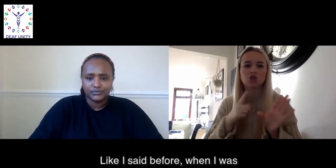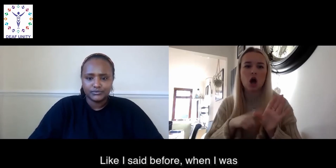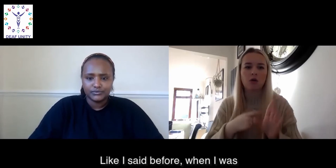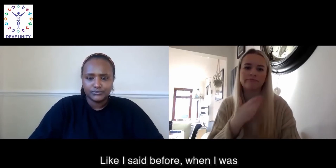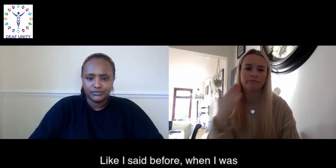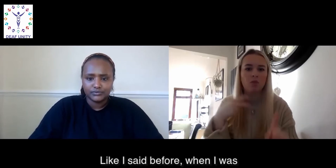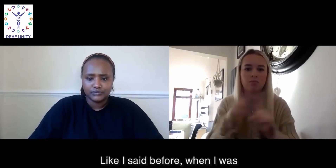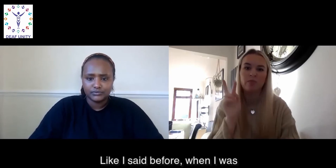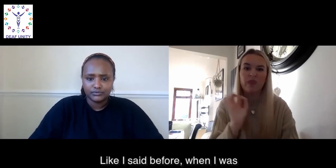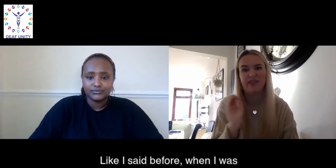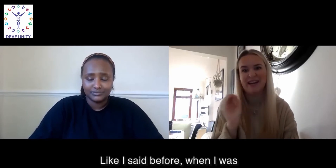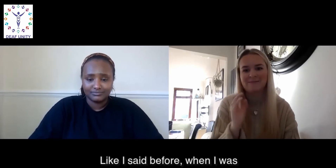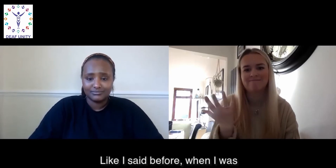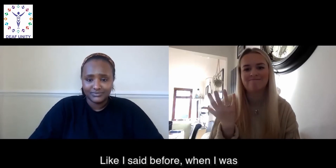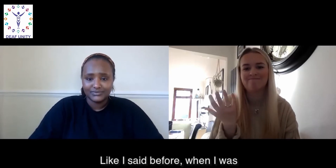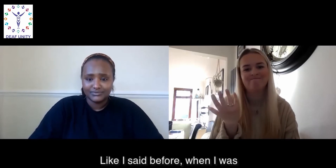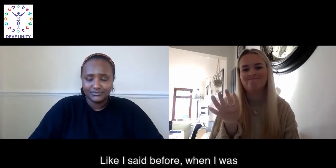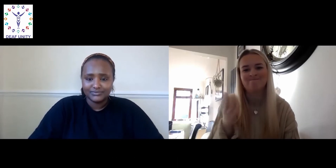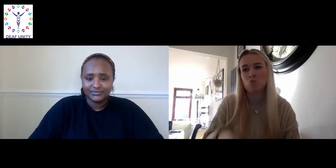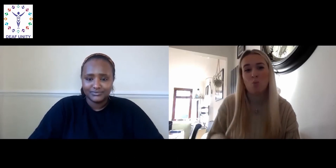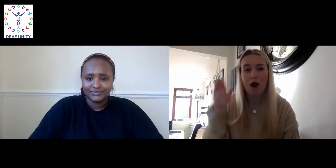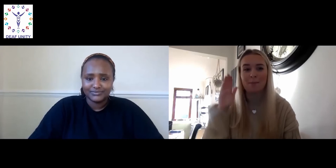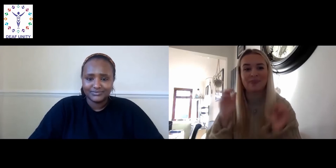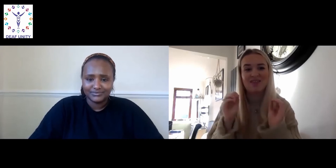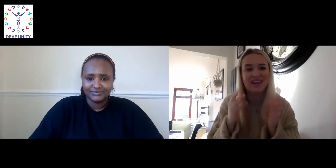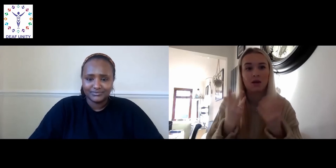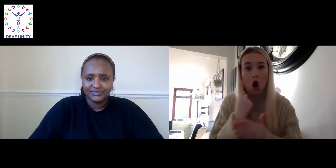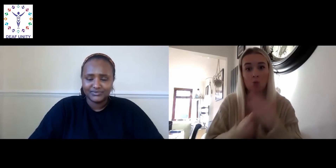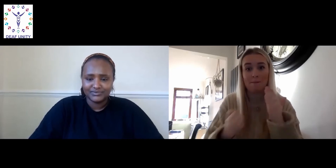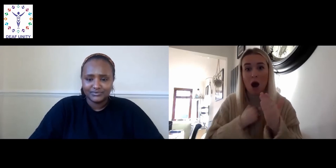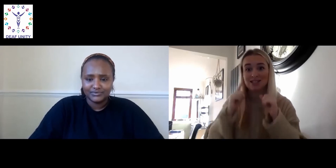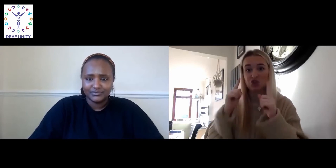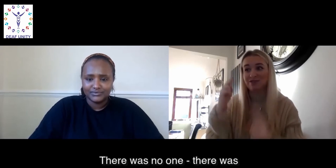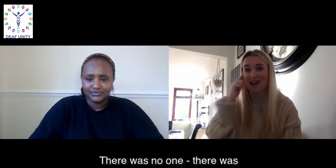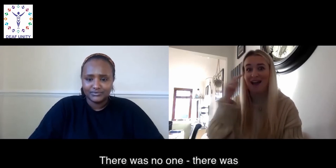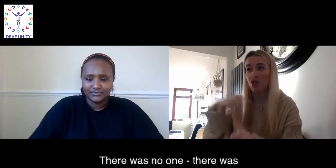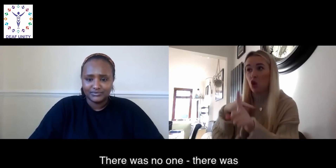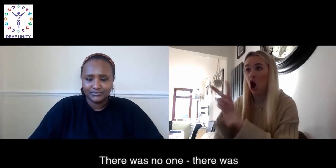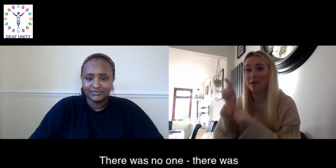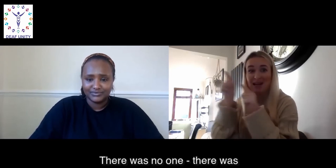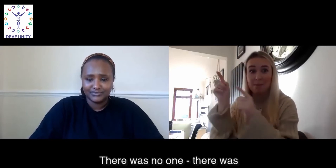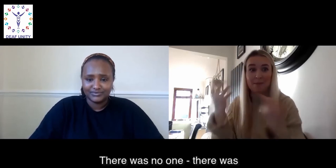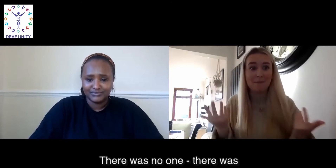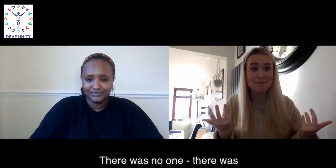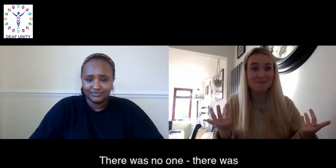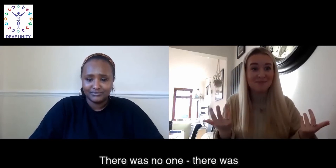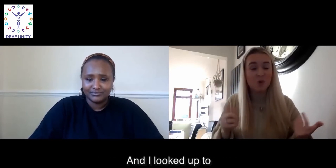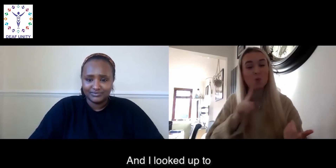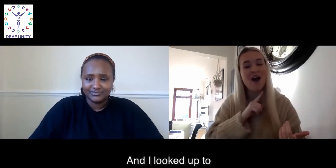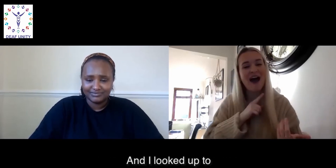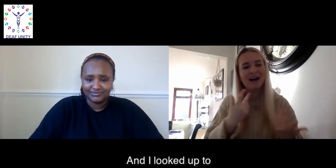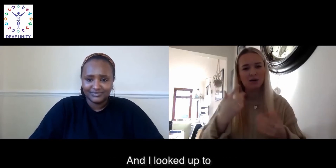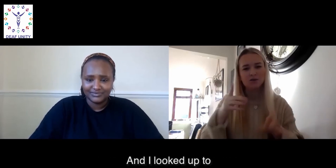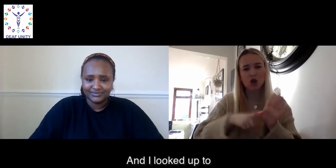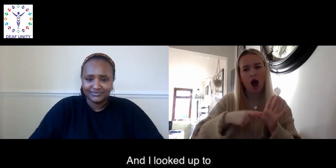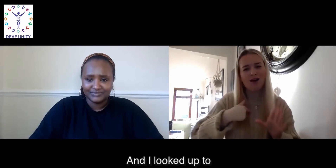Like I said before, when I was younger, there was no one to look up to. When I was growing up, there was no one. There was only my teacher, who was deaf, and I looked up to